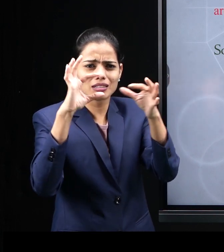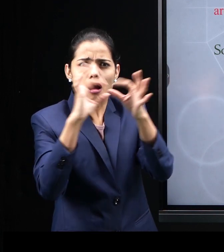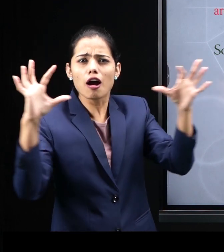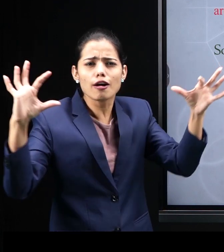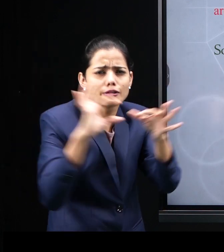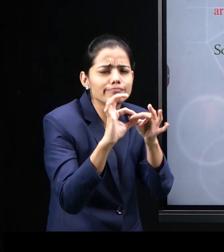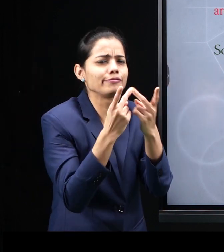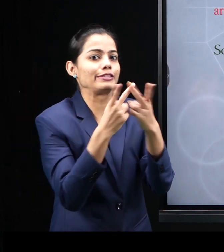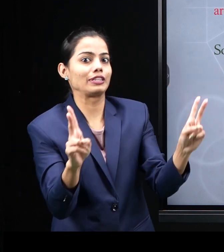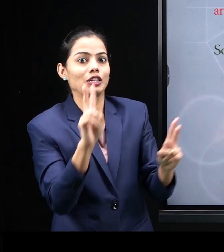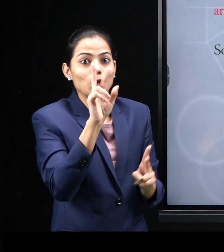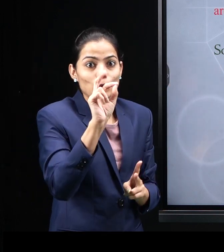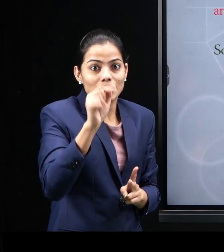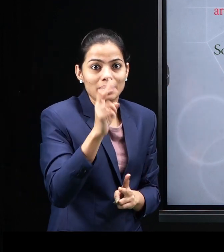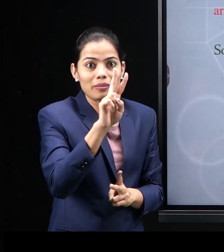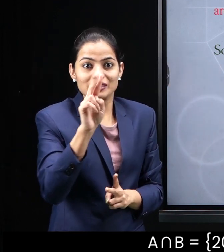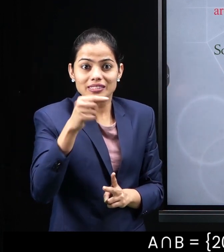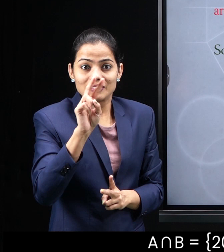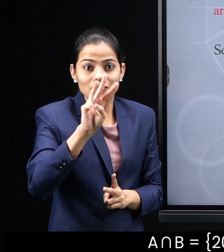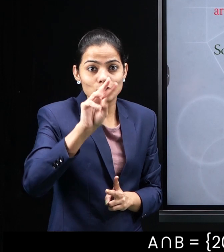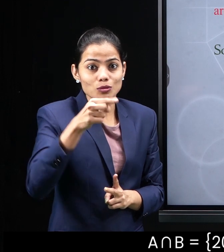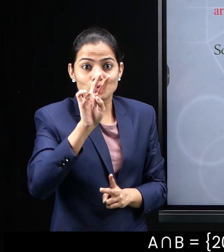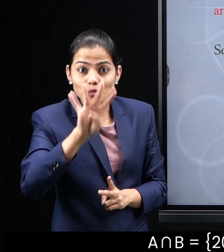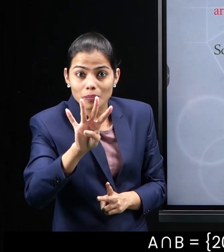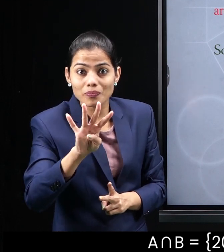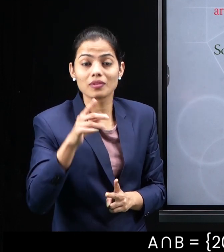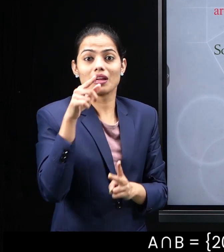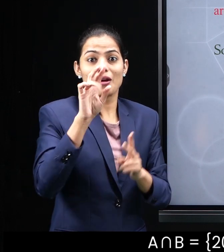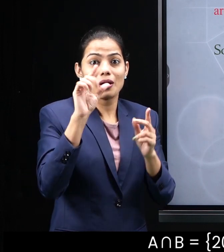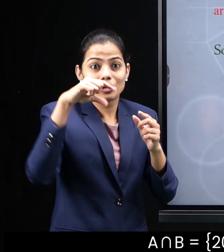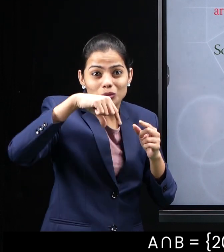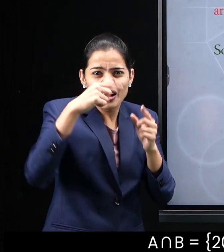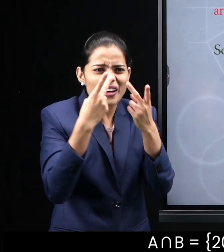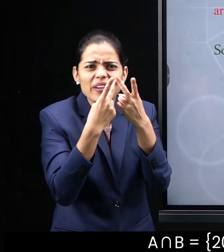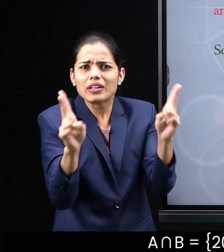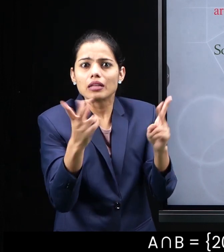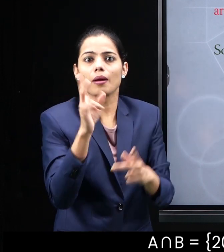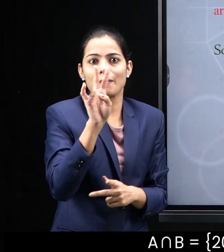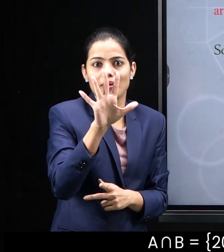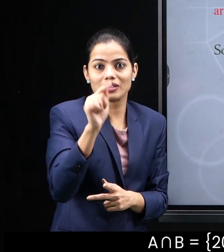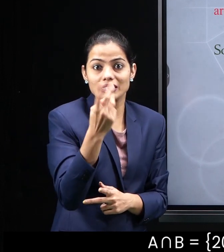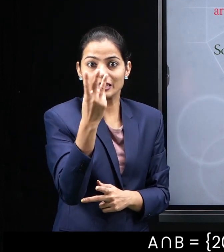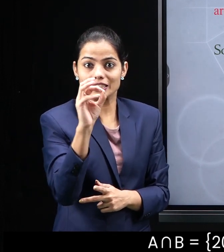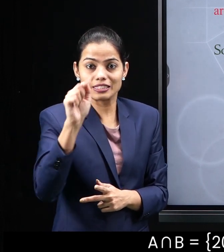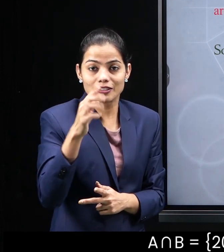40, 45. A intersection B is equal to 20, 22, 23,